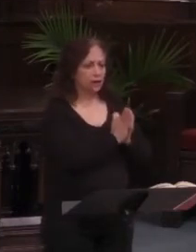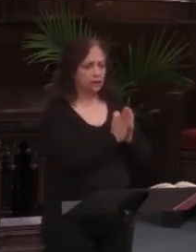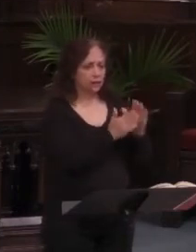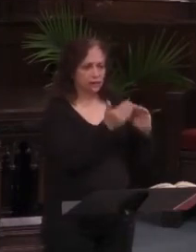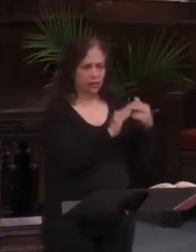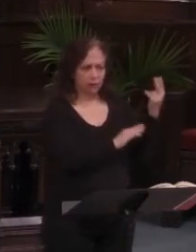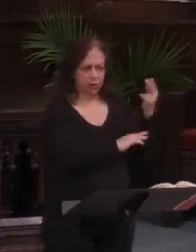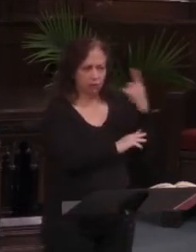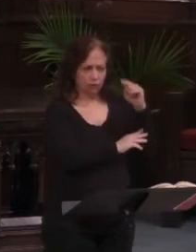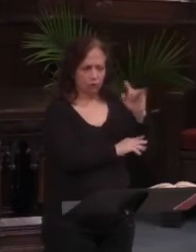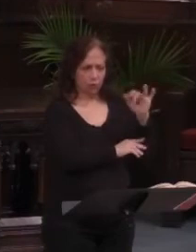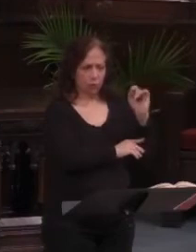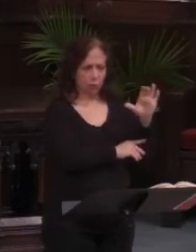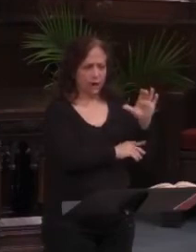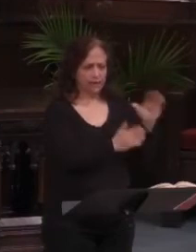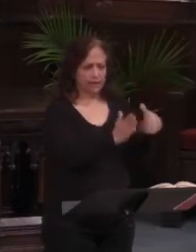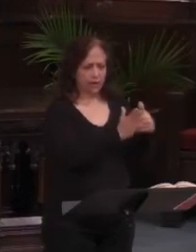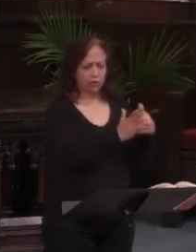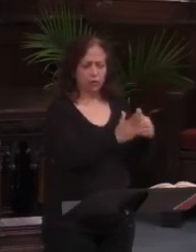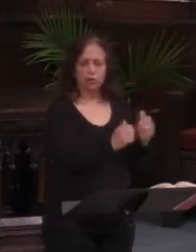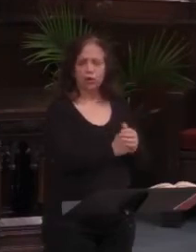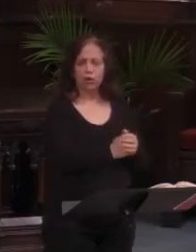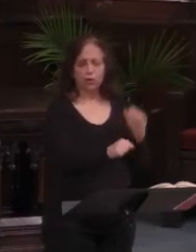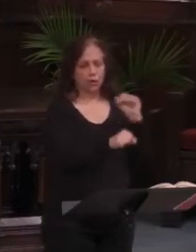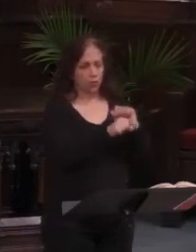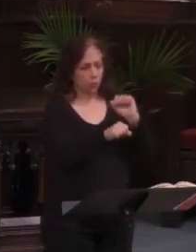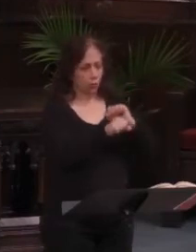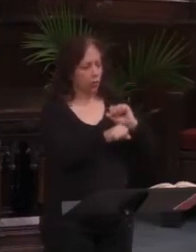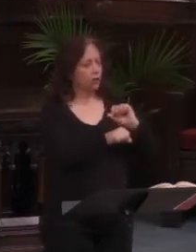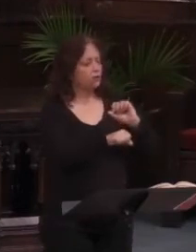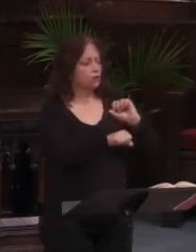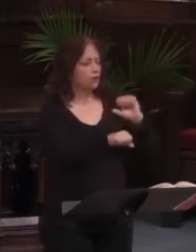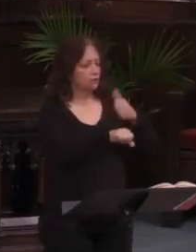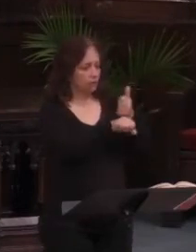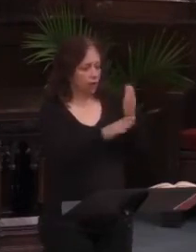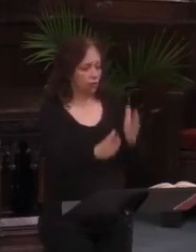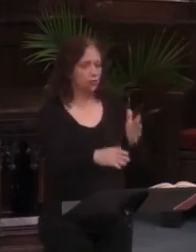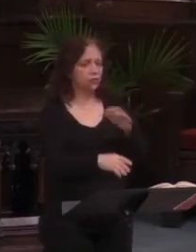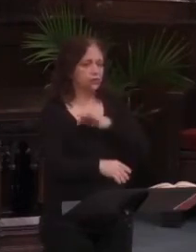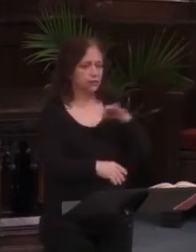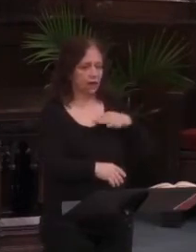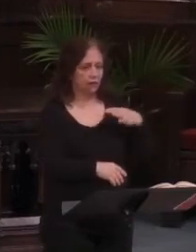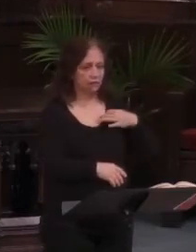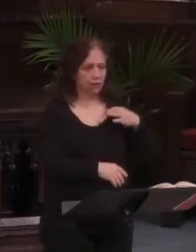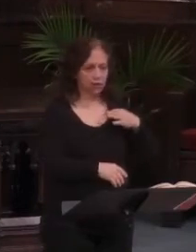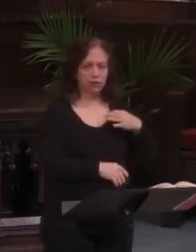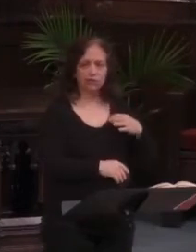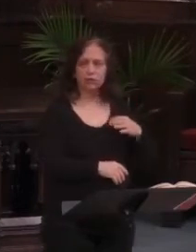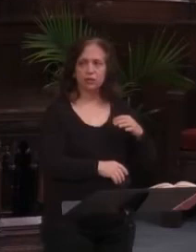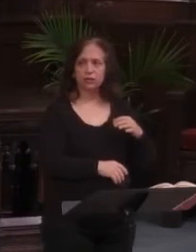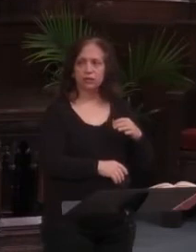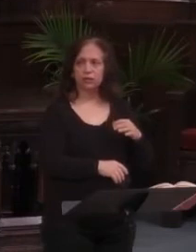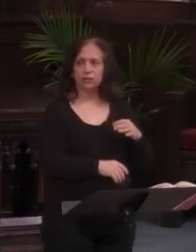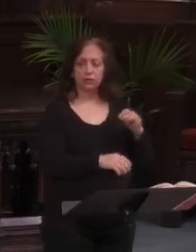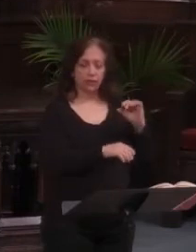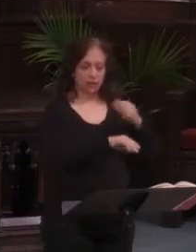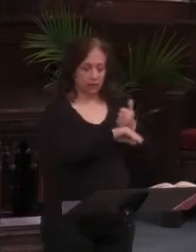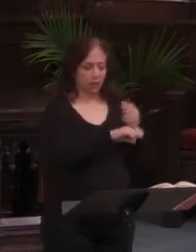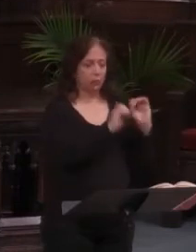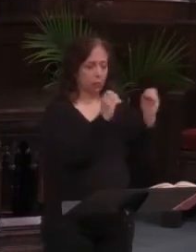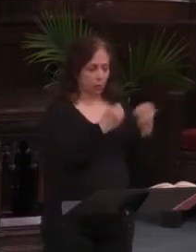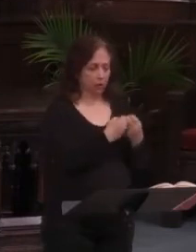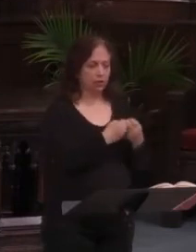gym. Through the hard work of the founders, staff, and volunteers, this organization